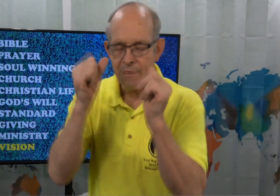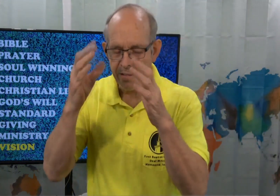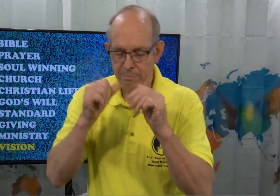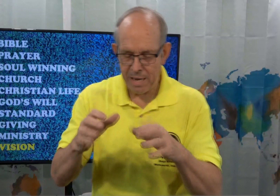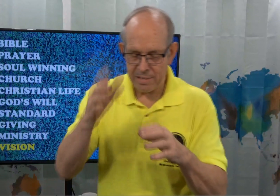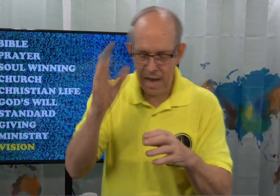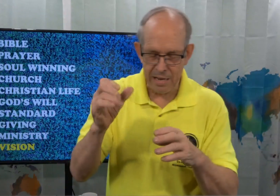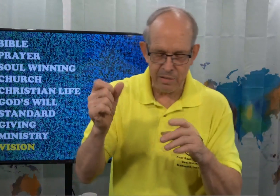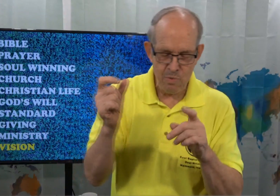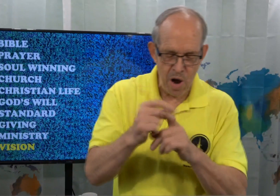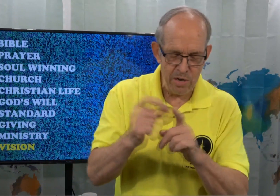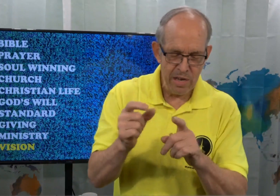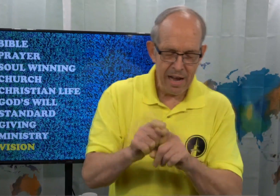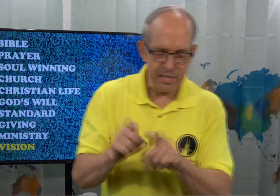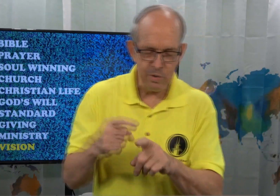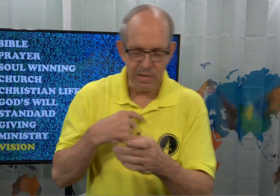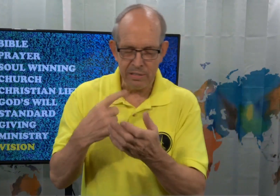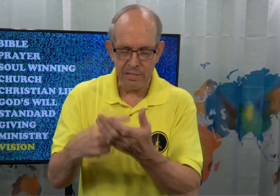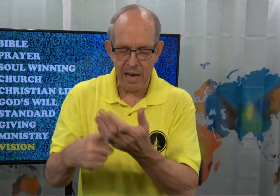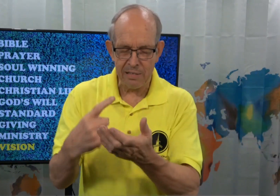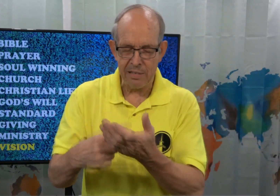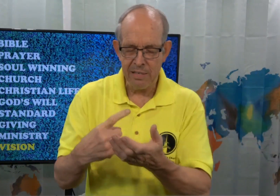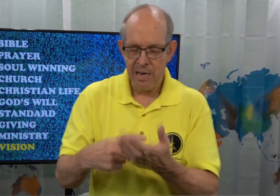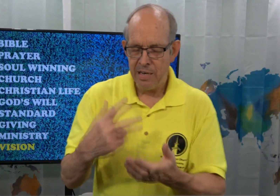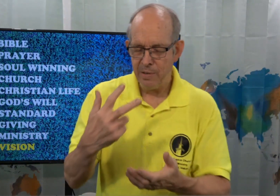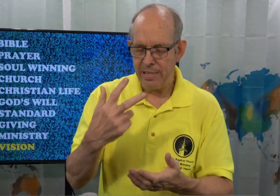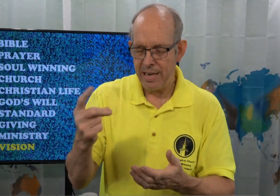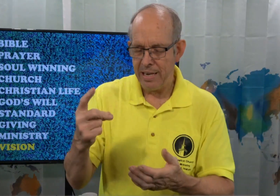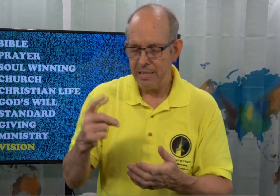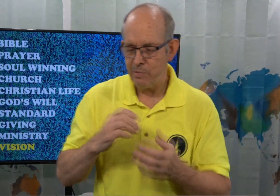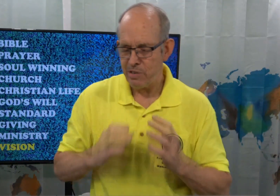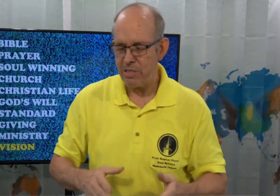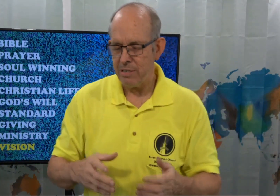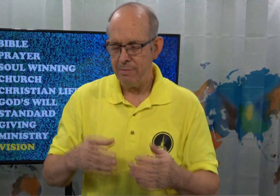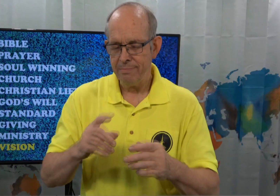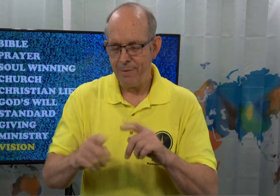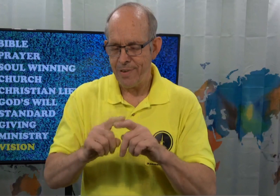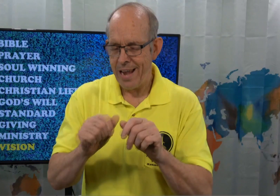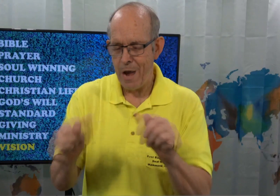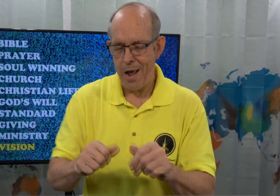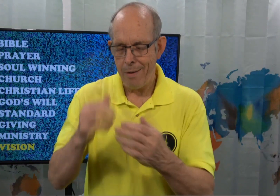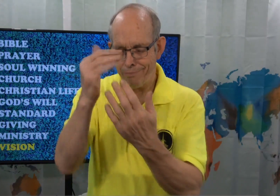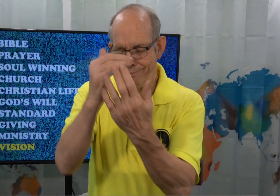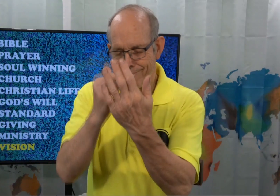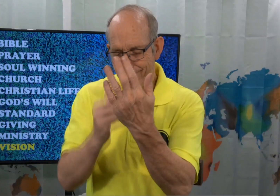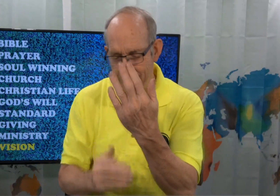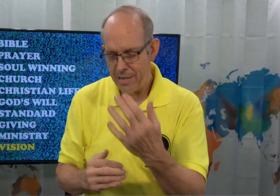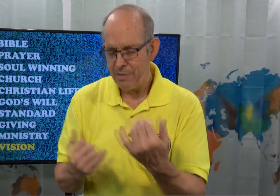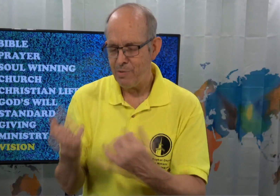Father, thank God's word as we teach it. 3D Christian, the area.